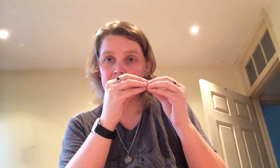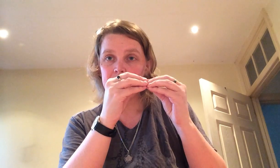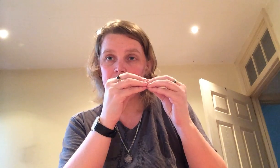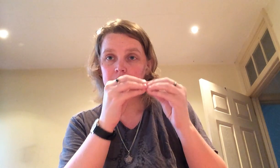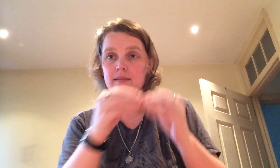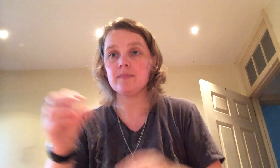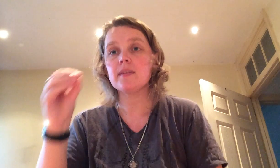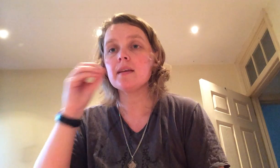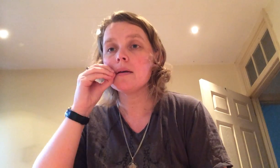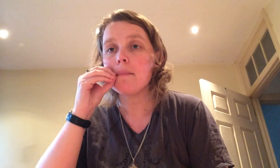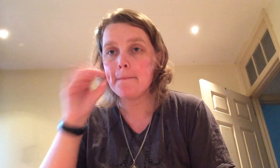B, B,